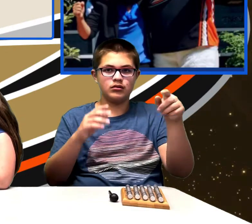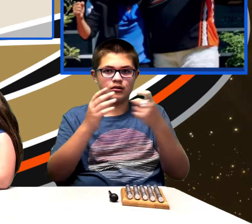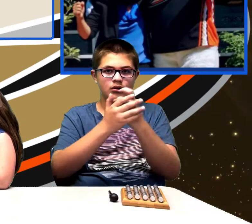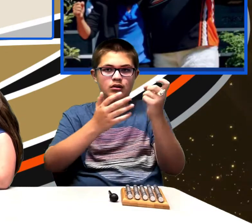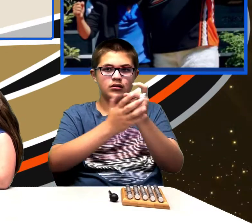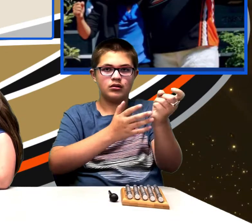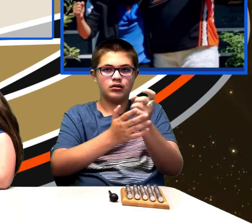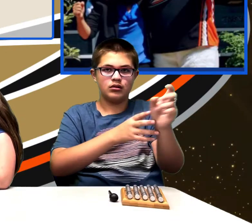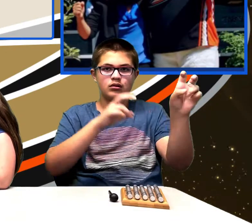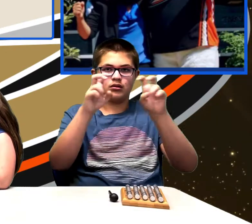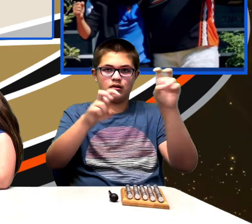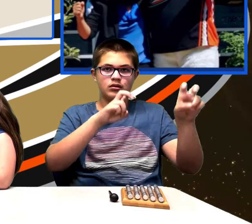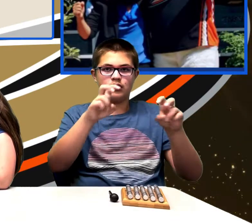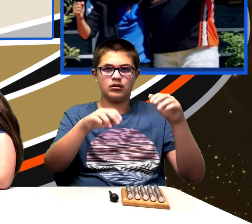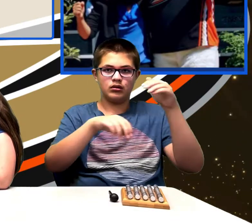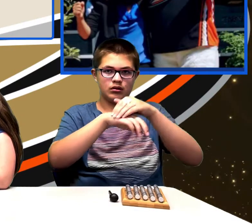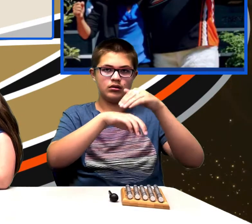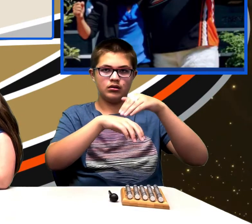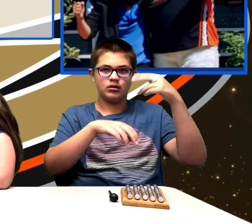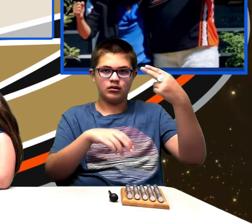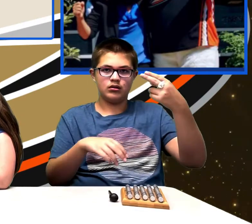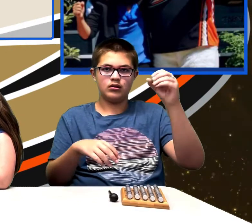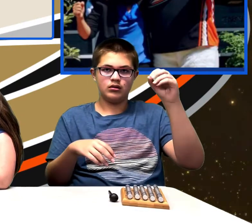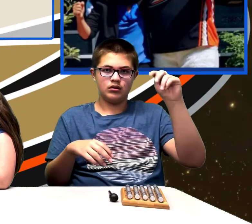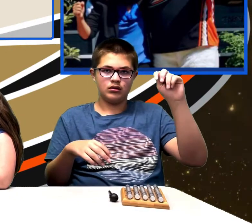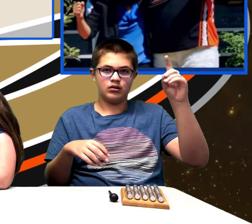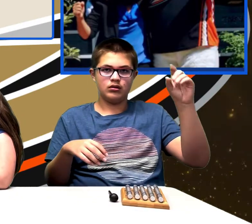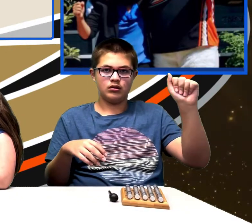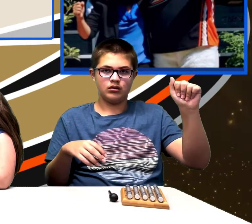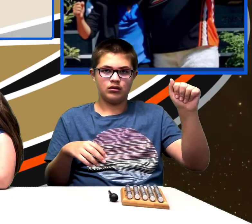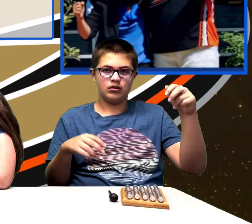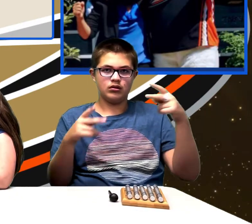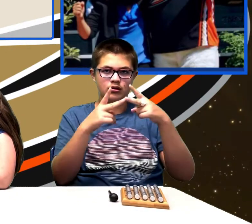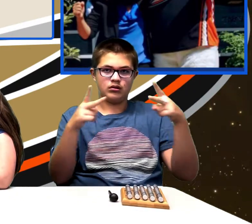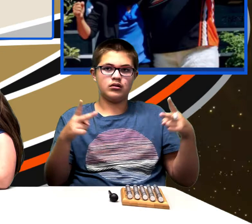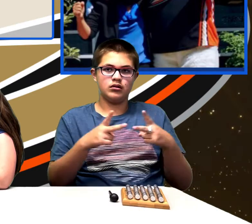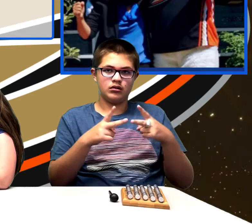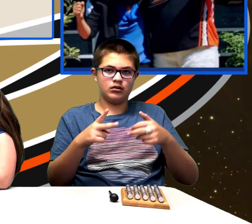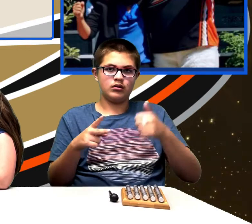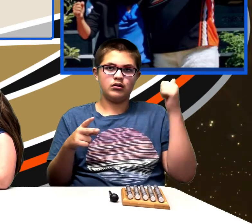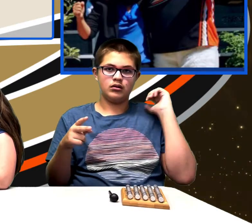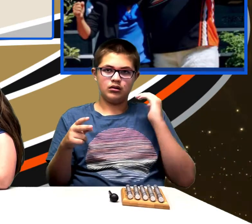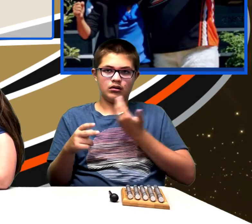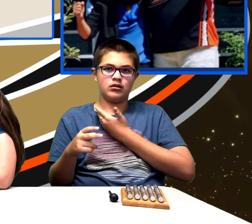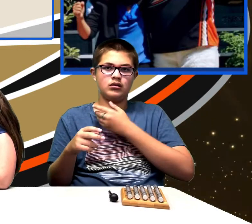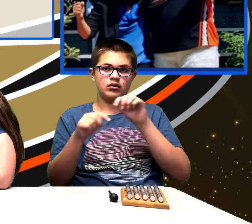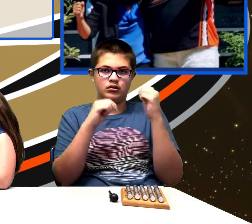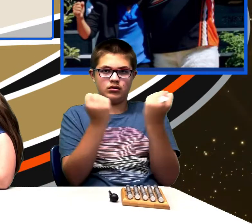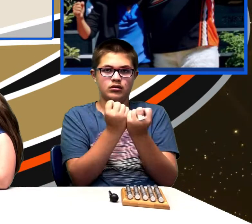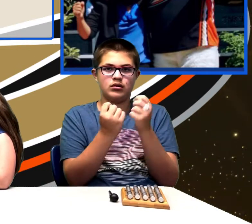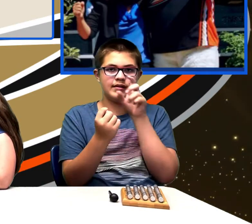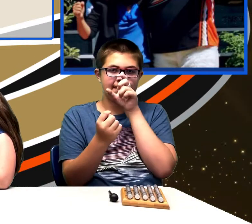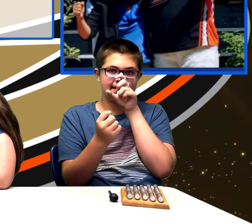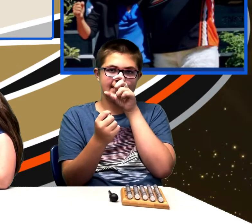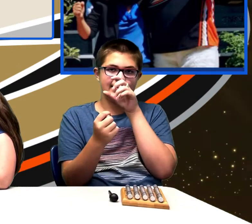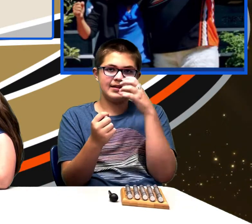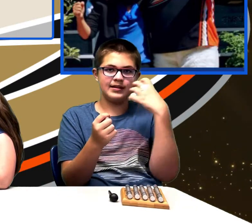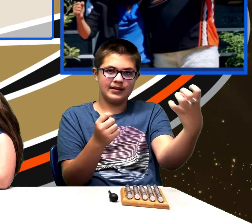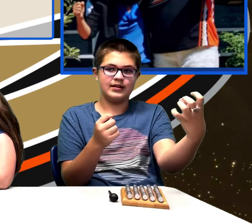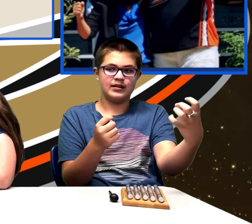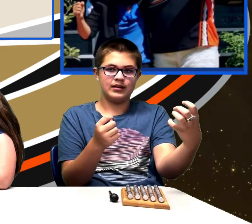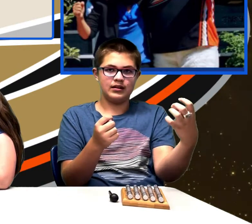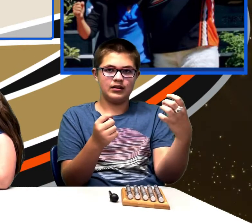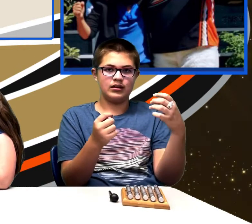tournament at the Honda Center. Our Screaming Eagles of street hockey are set to play at least 4 games or